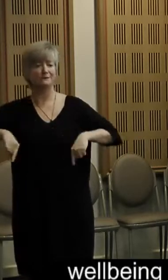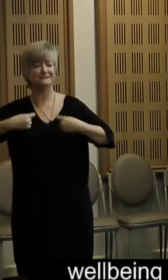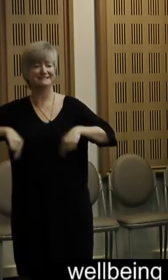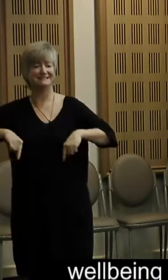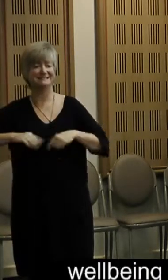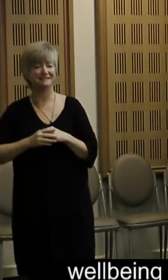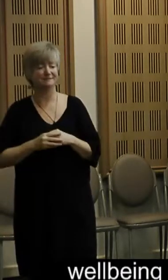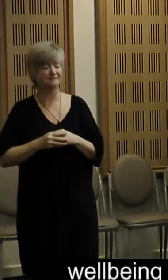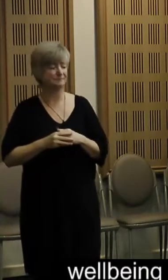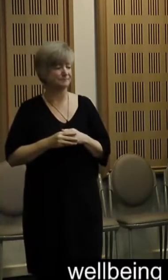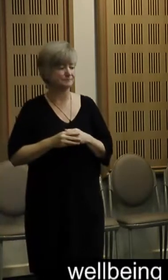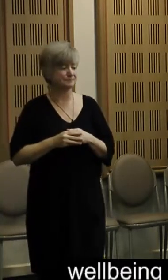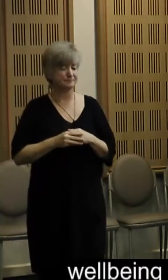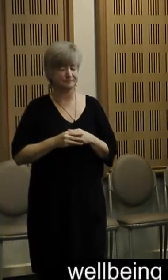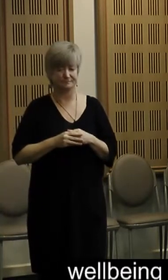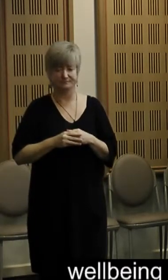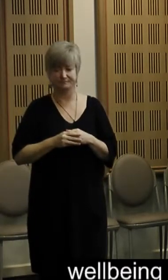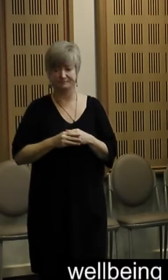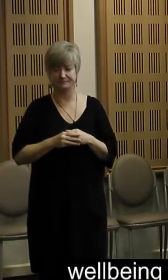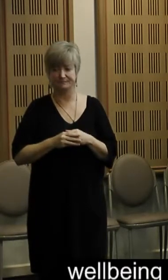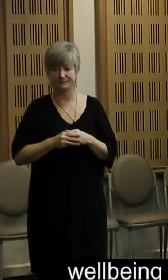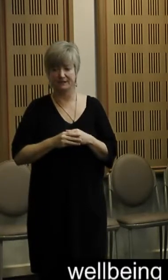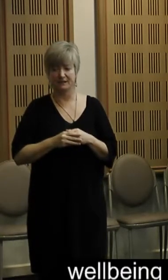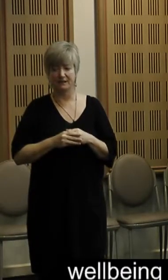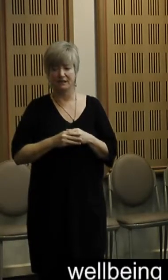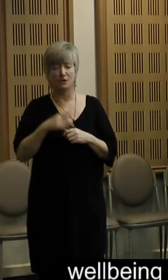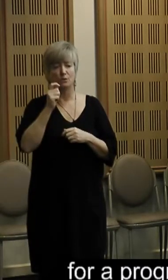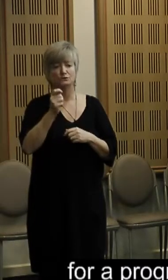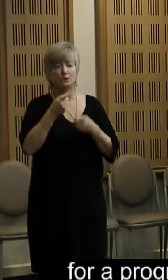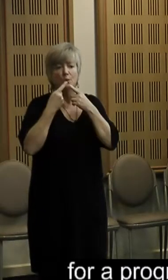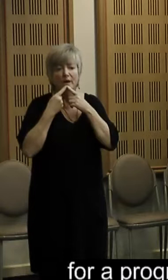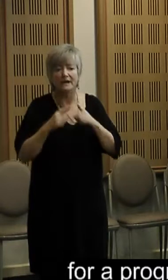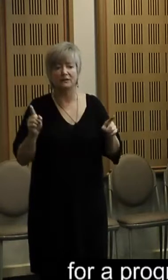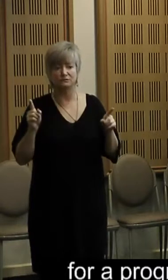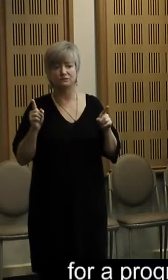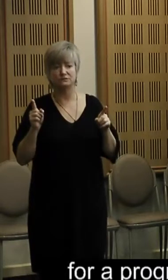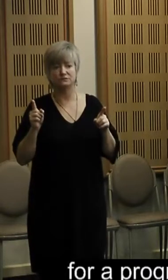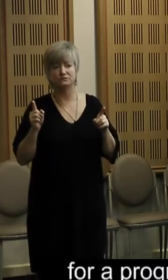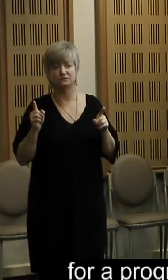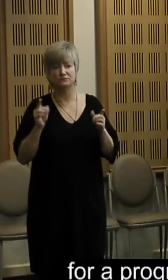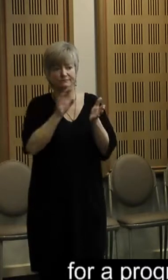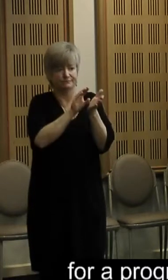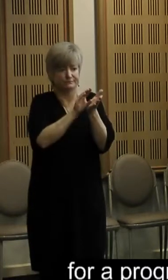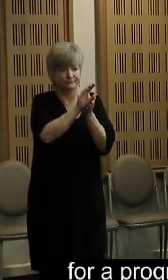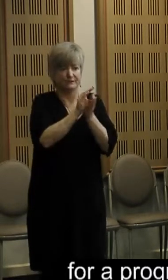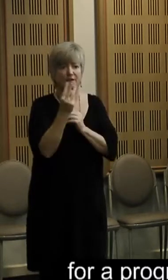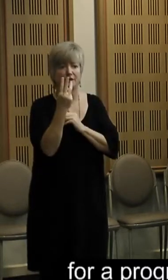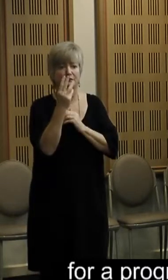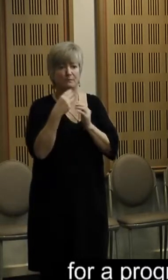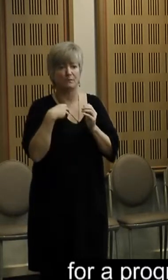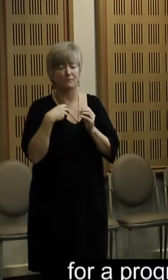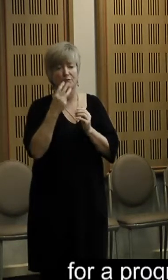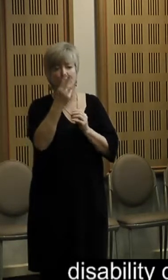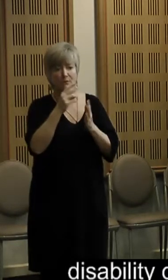And pleasingly, but I can't announce today because it's going to be announced mid-July, we're funding 3 more programs out of our